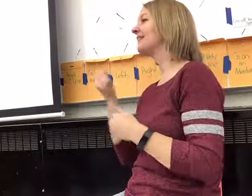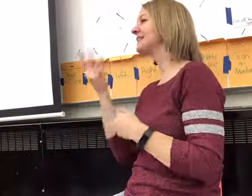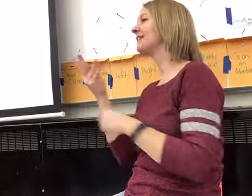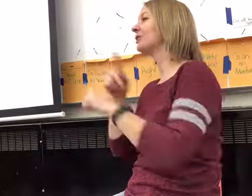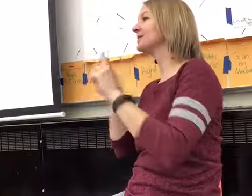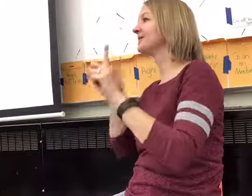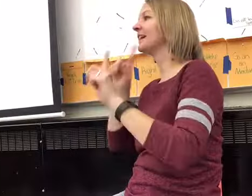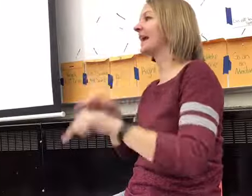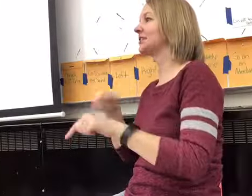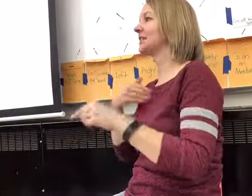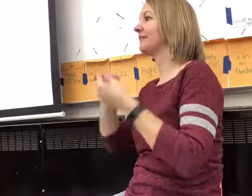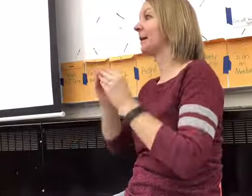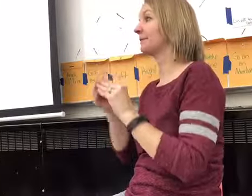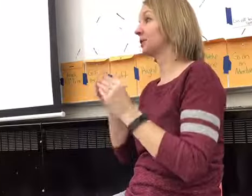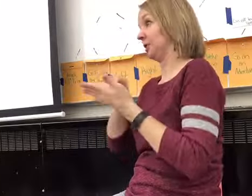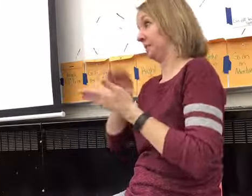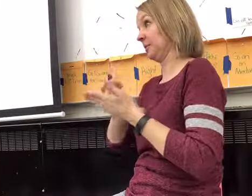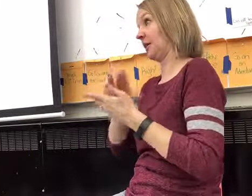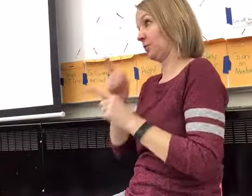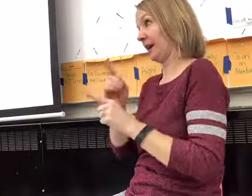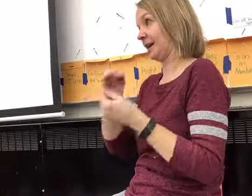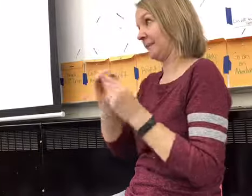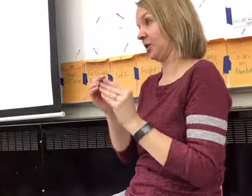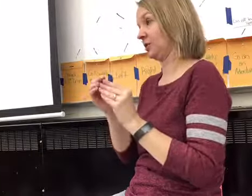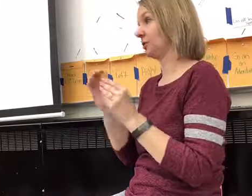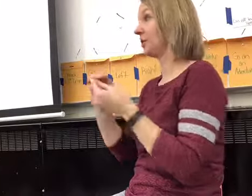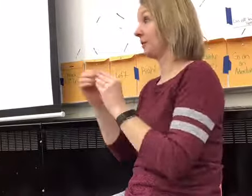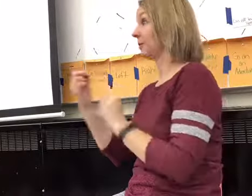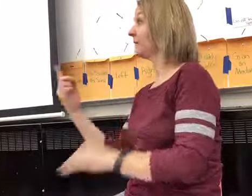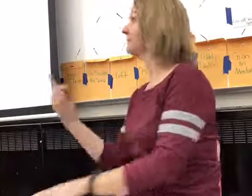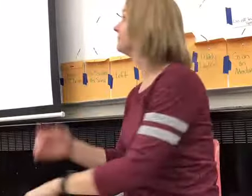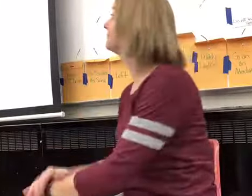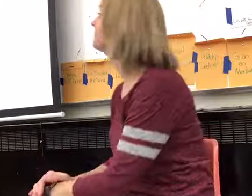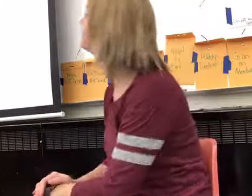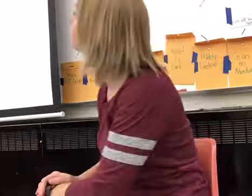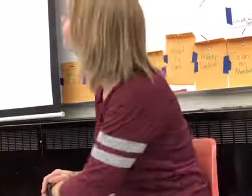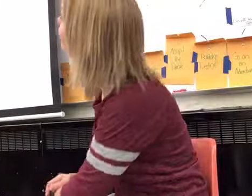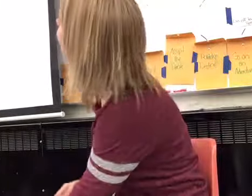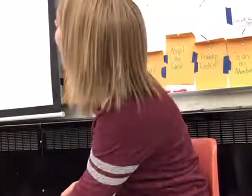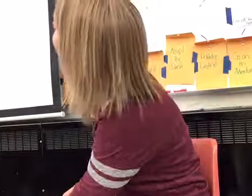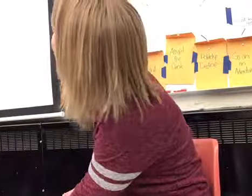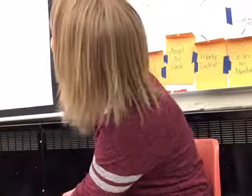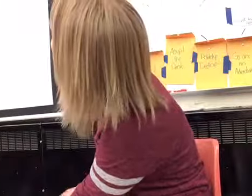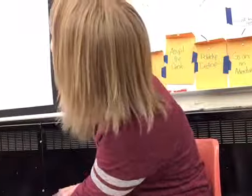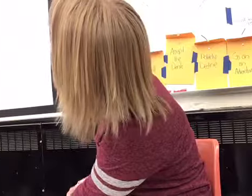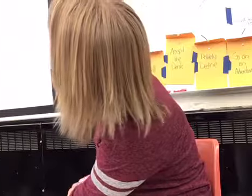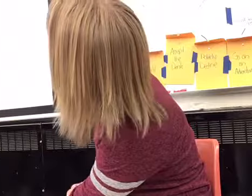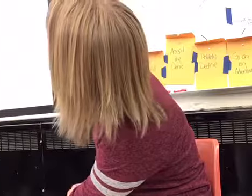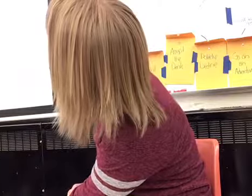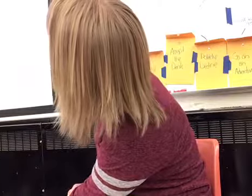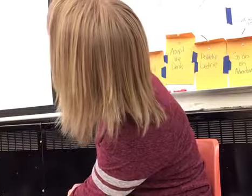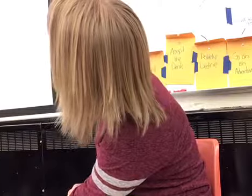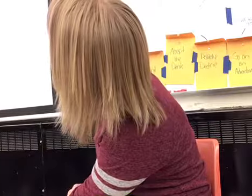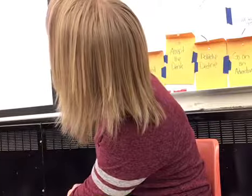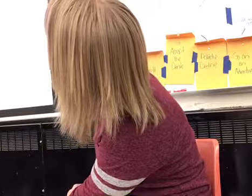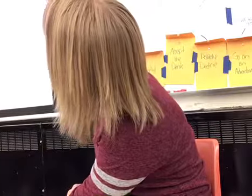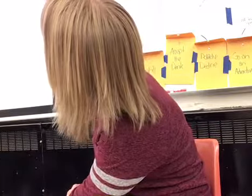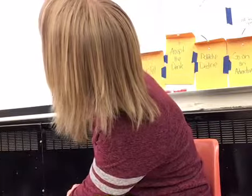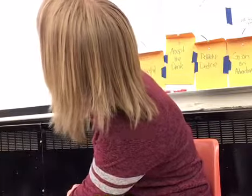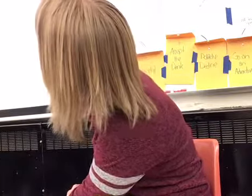have numbers. Just put whatever number it is. So, for question 1, we'll start easy. Which of the following is least like the other 4? Is it